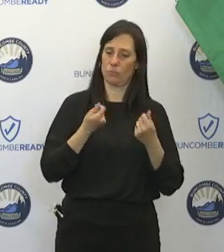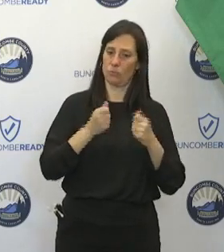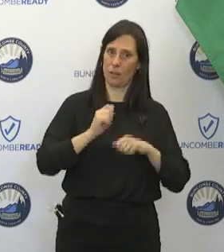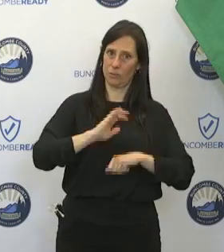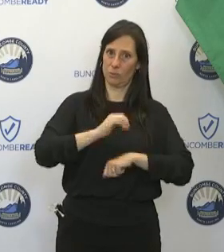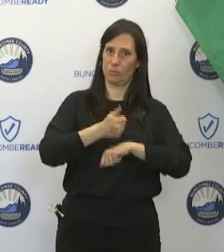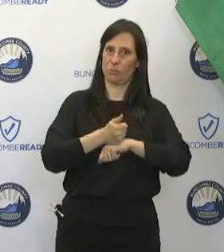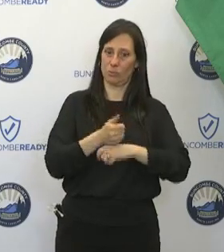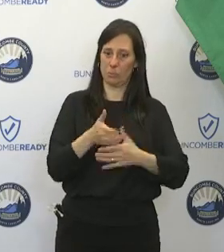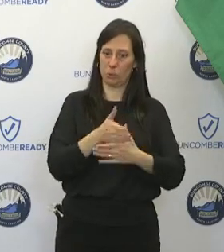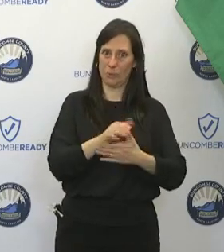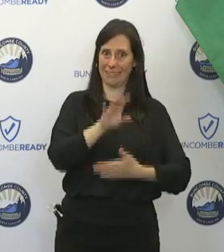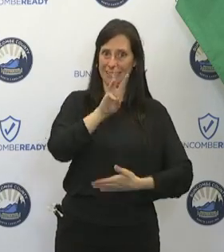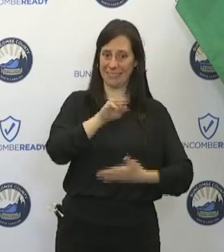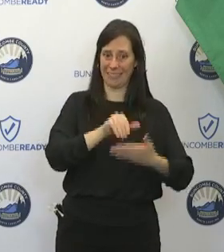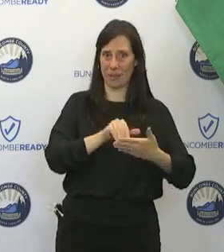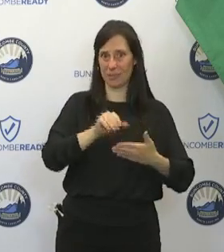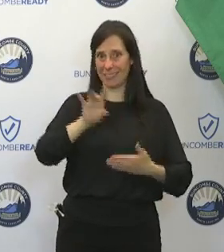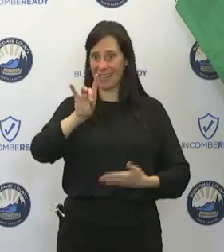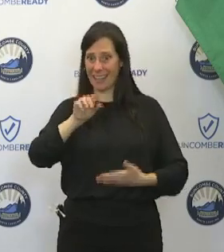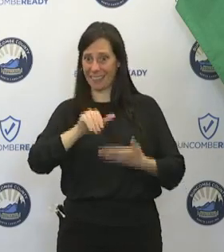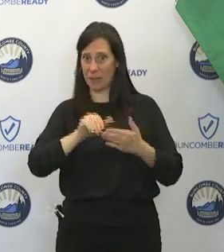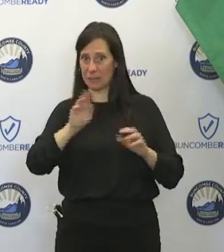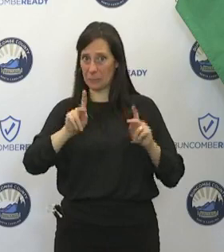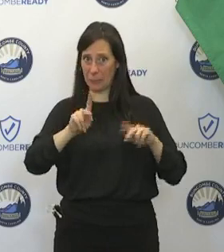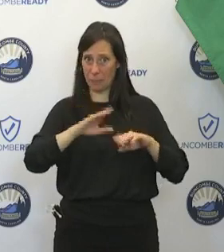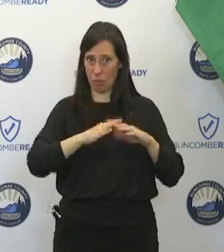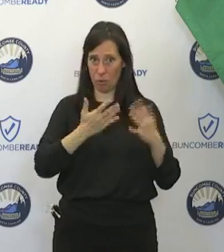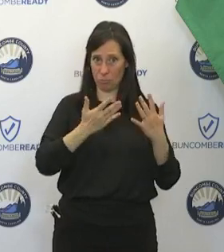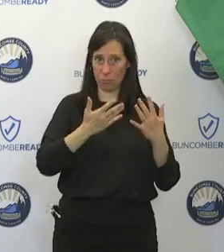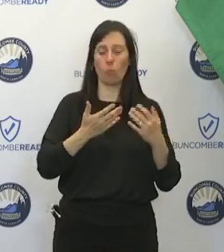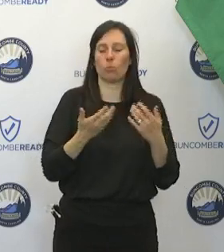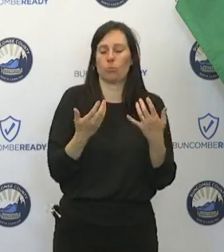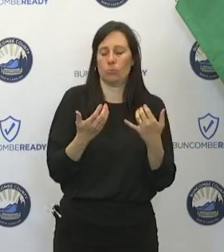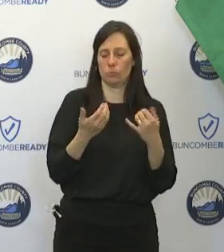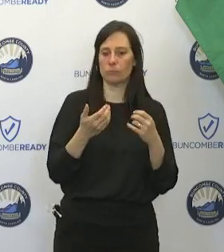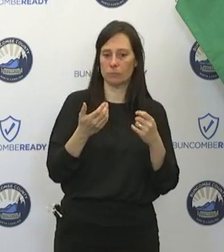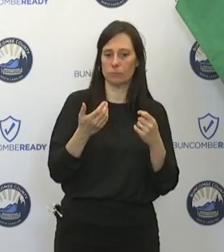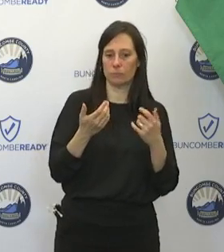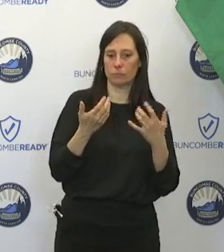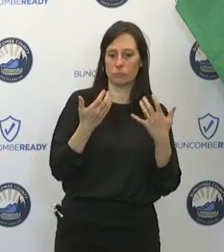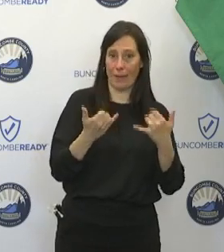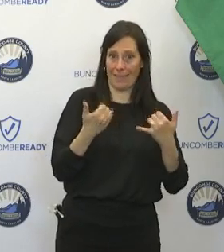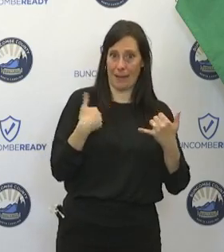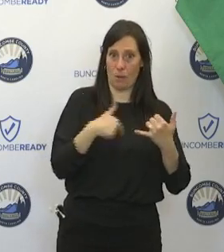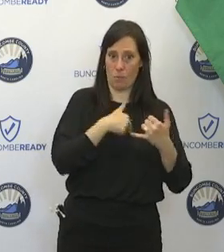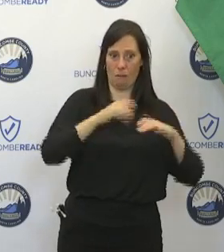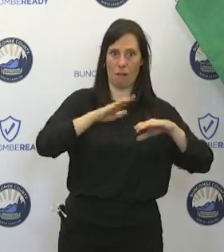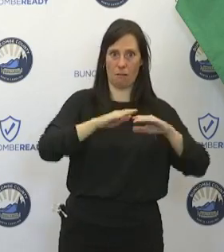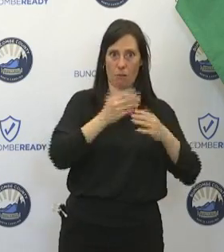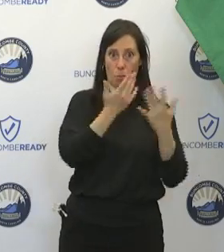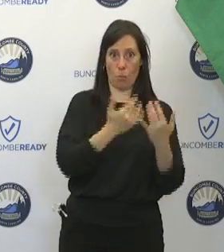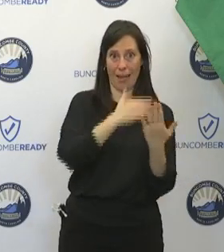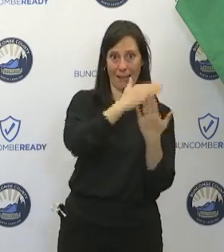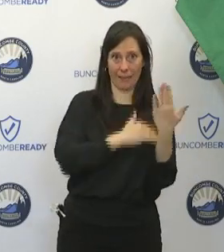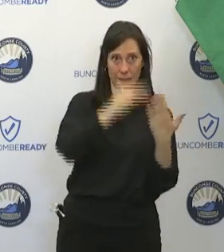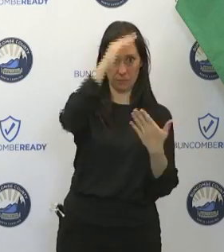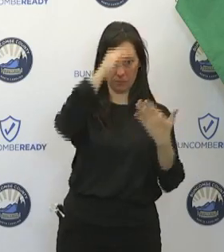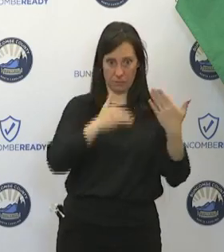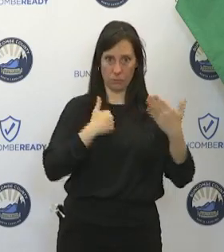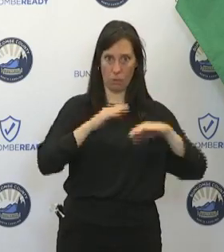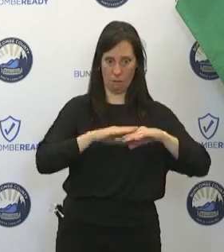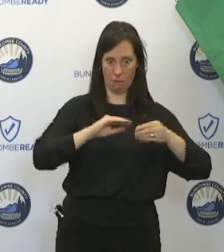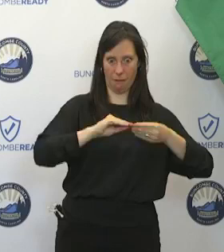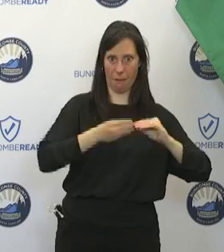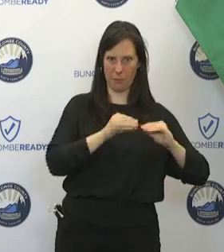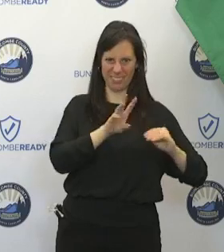6,000 to 8,000 on the wait list, leaving around 40,000 remaining on the wait list. With our current supply levels, we are